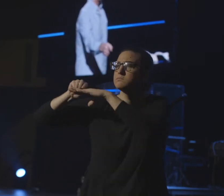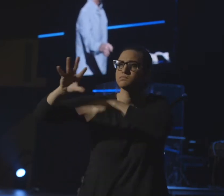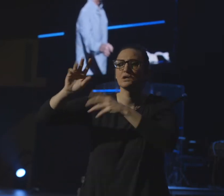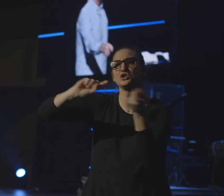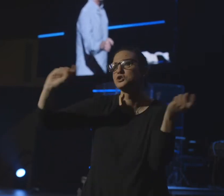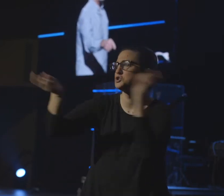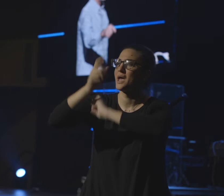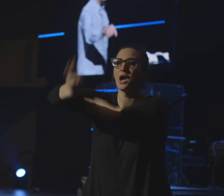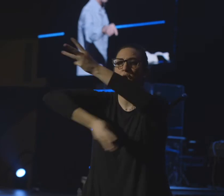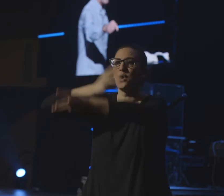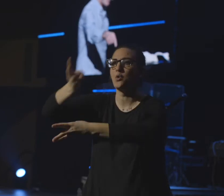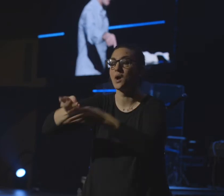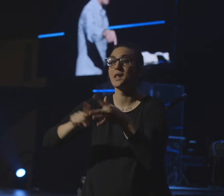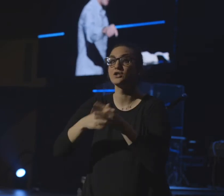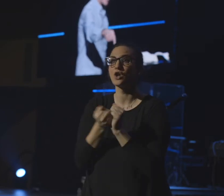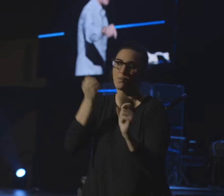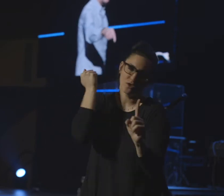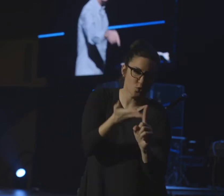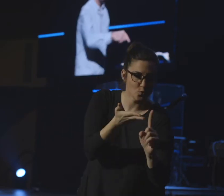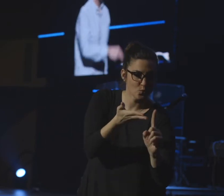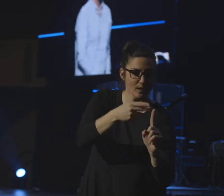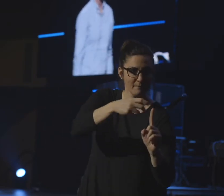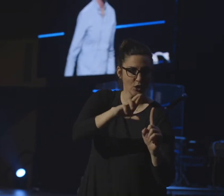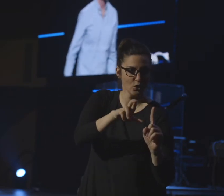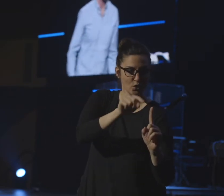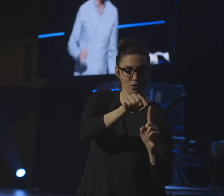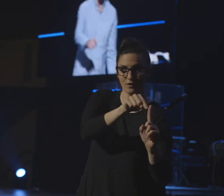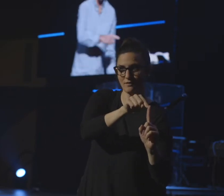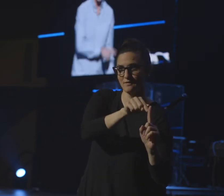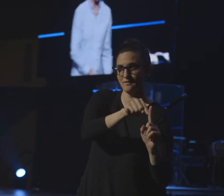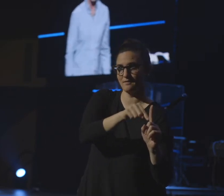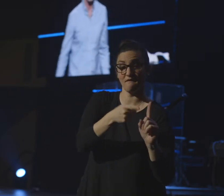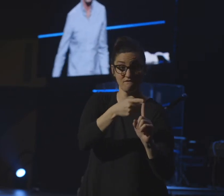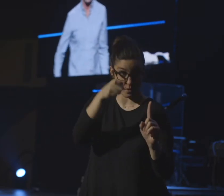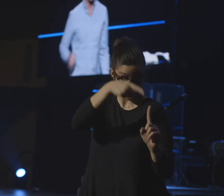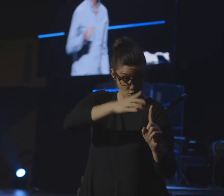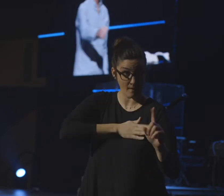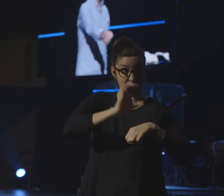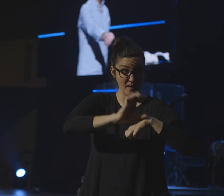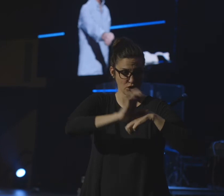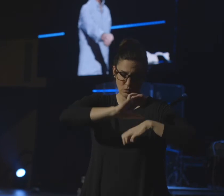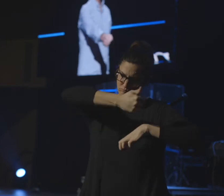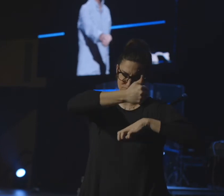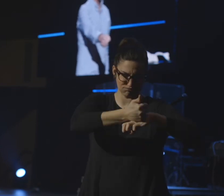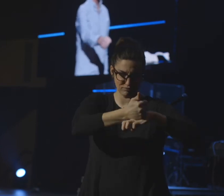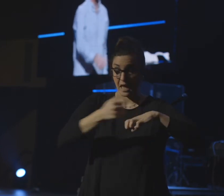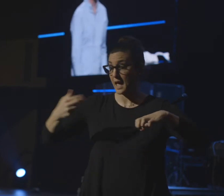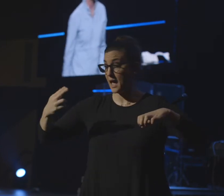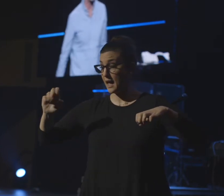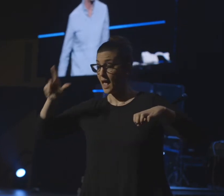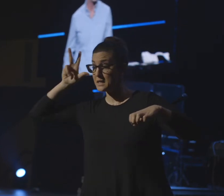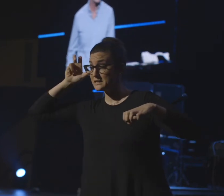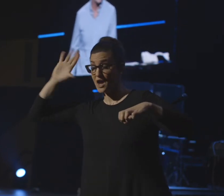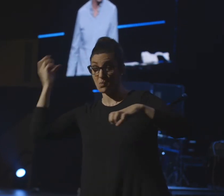Okay? Upon your Peter, I will build my church, and the gates of hell will not prevail against it. Here's the keys. Okay? It's the